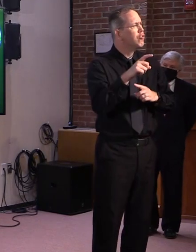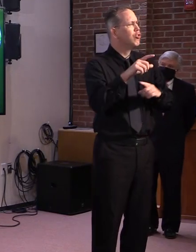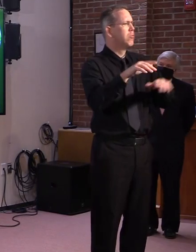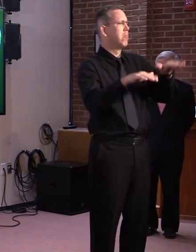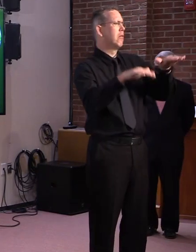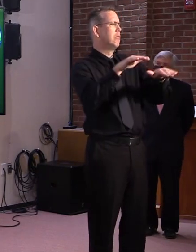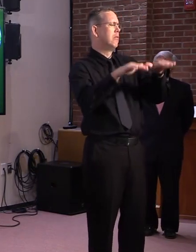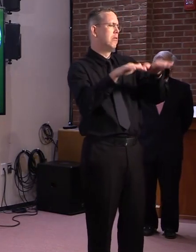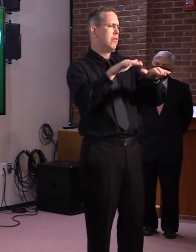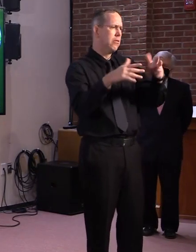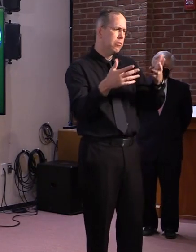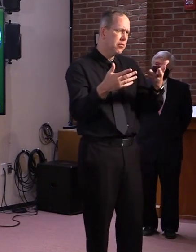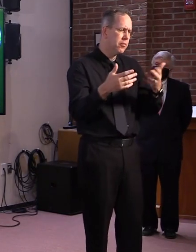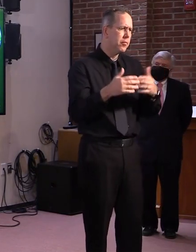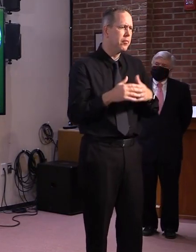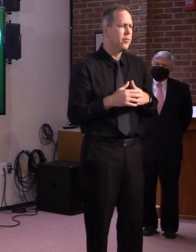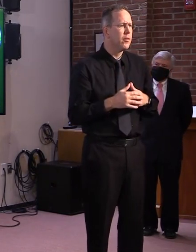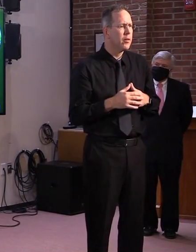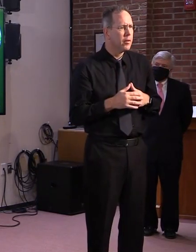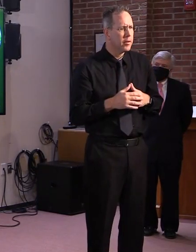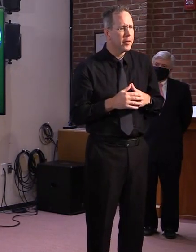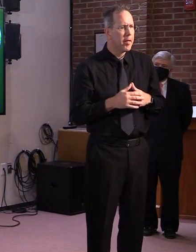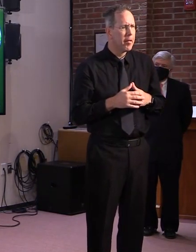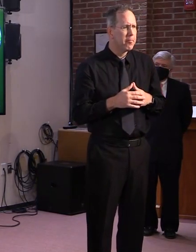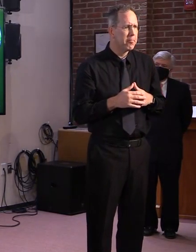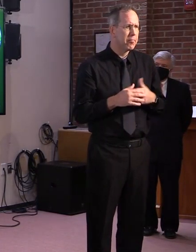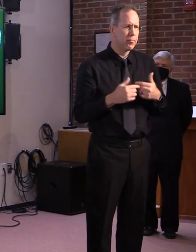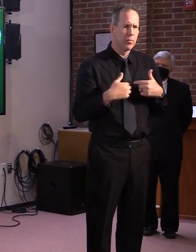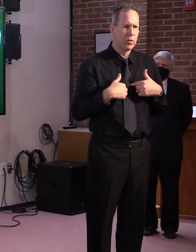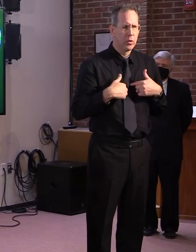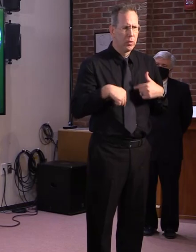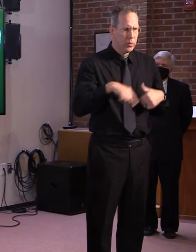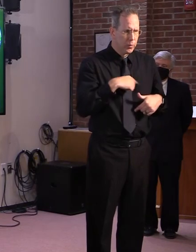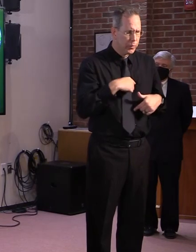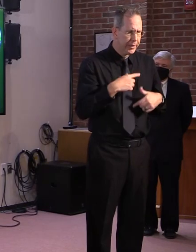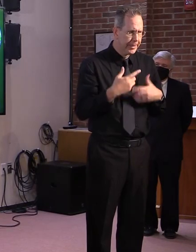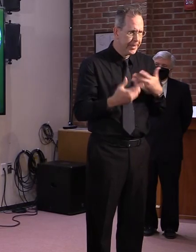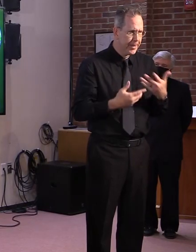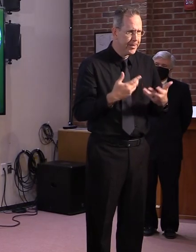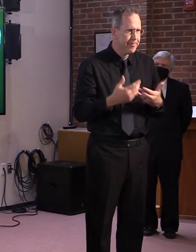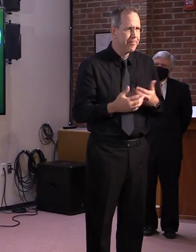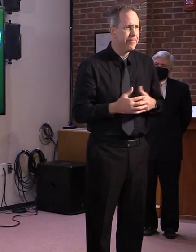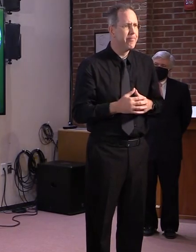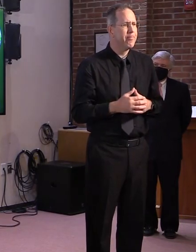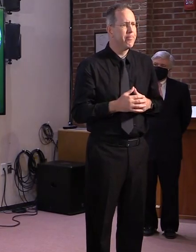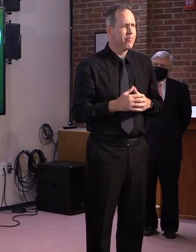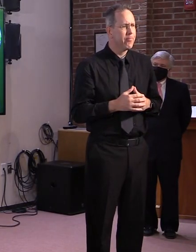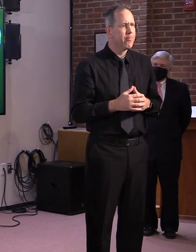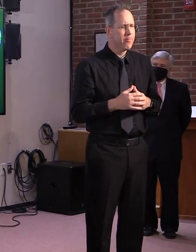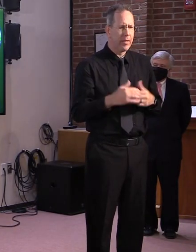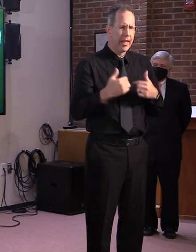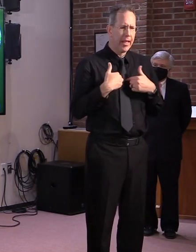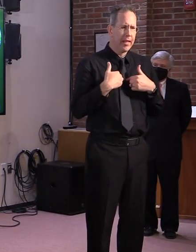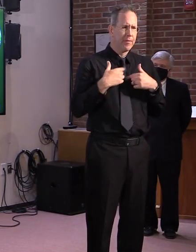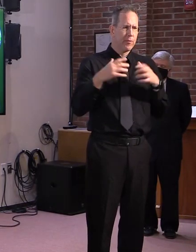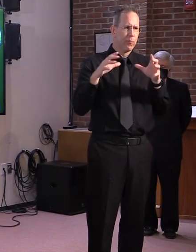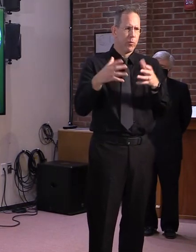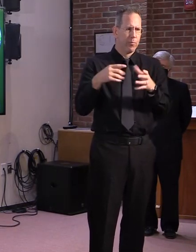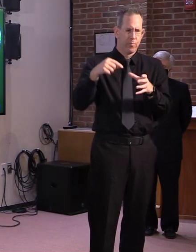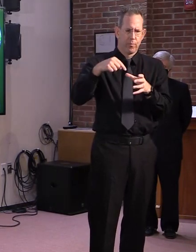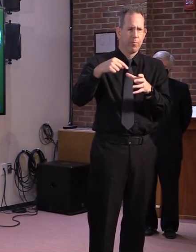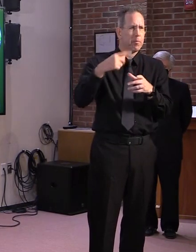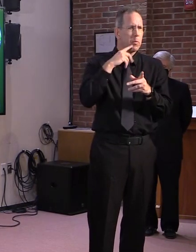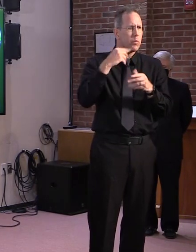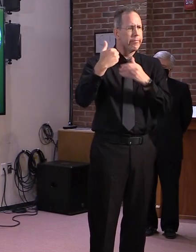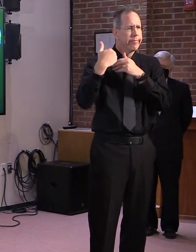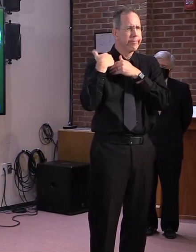that we have a obligation to perform public safety as a high priority, and that and